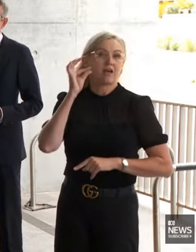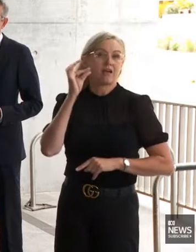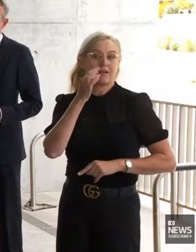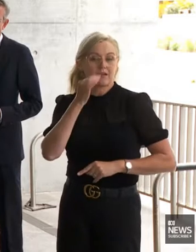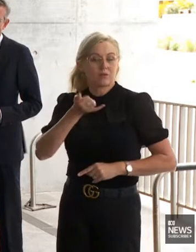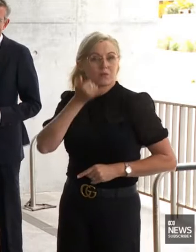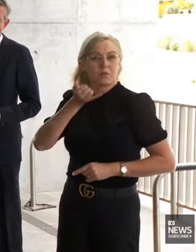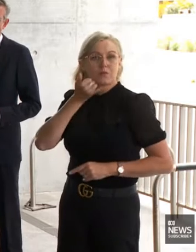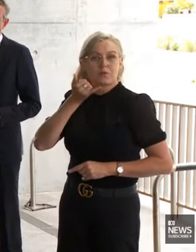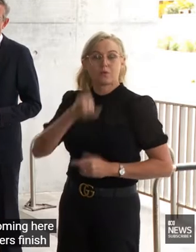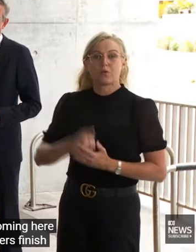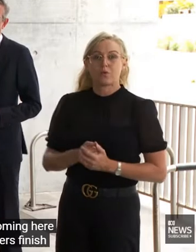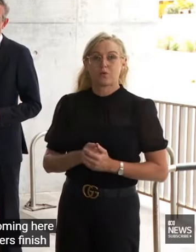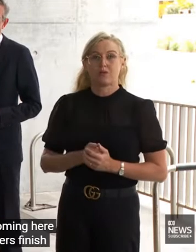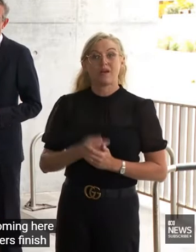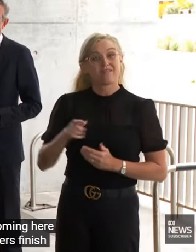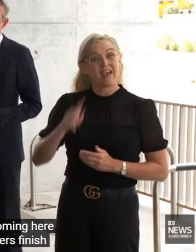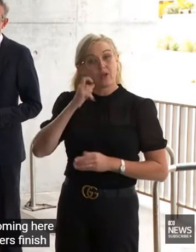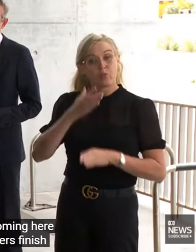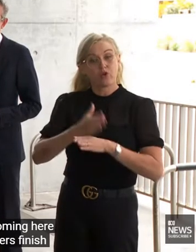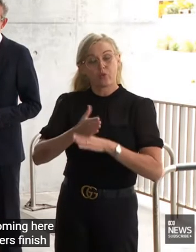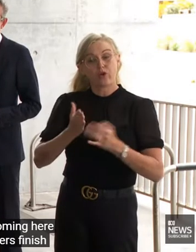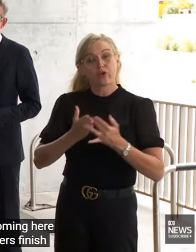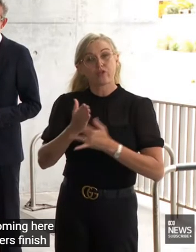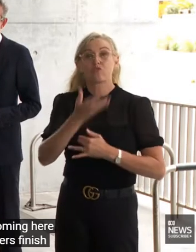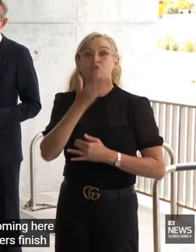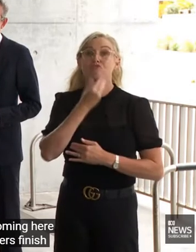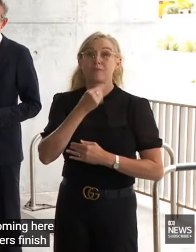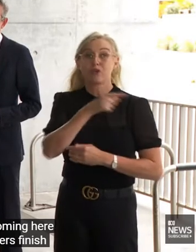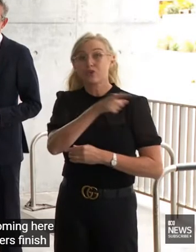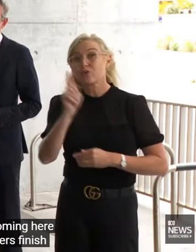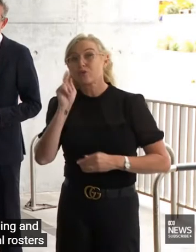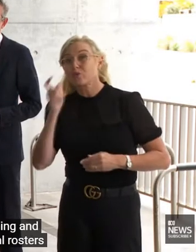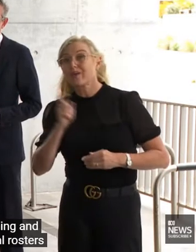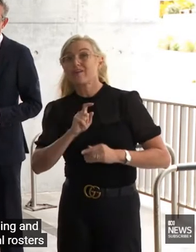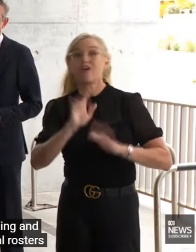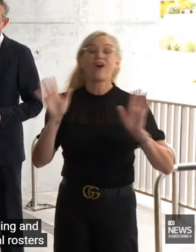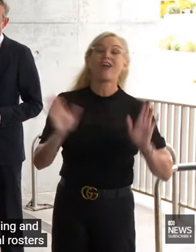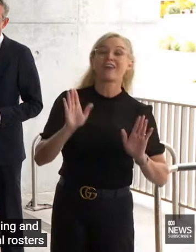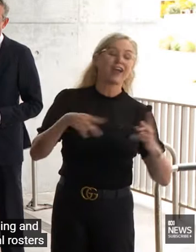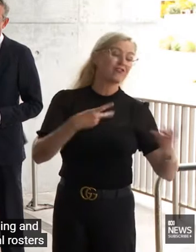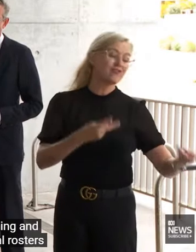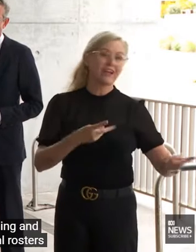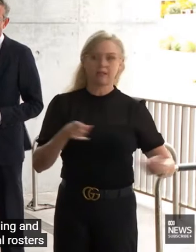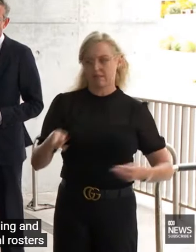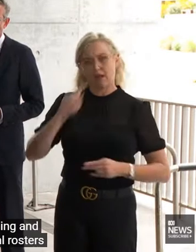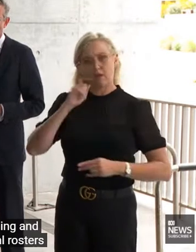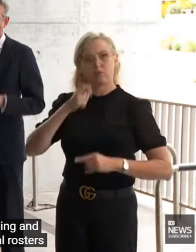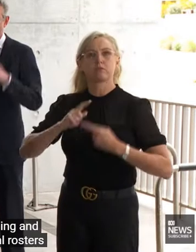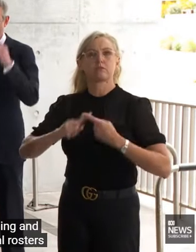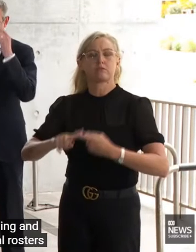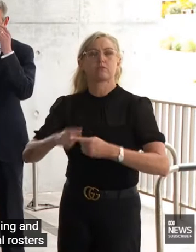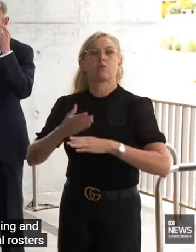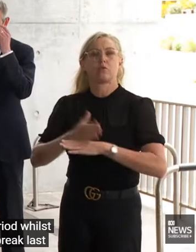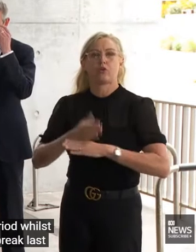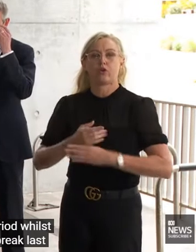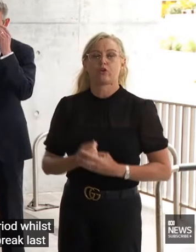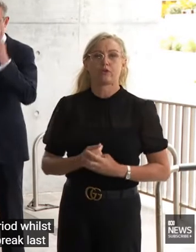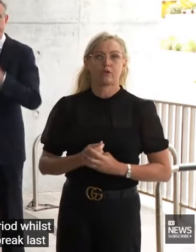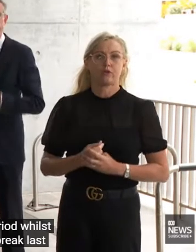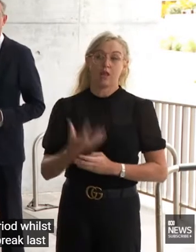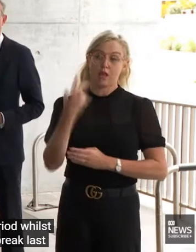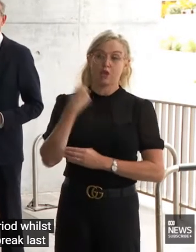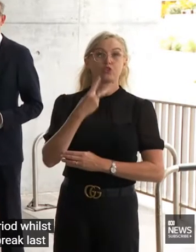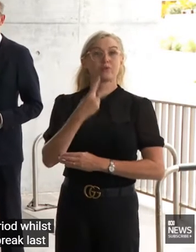operational rosters across the holiday period whilst most people take a break. Last week, 25 graduate